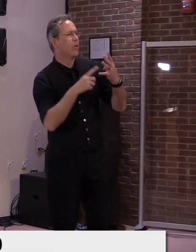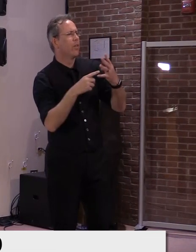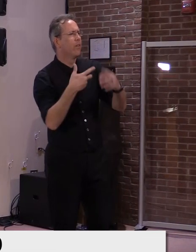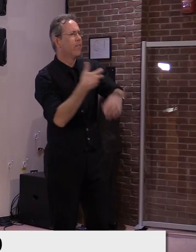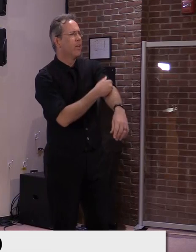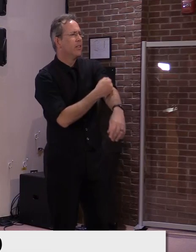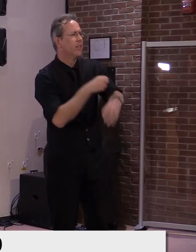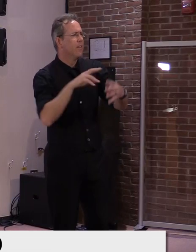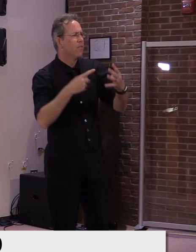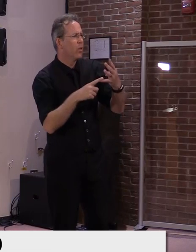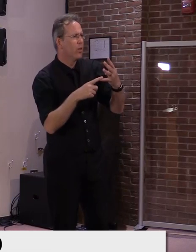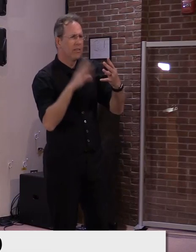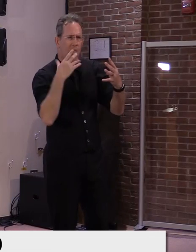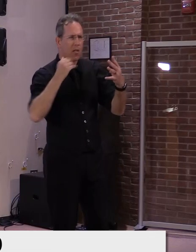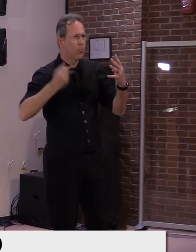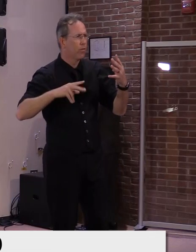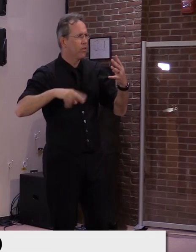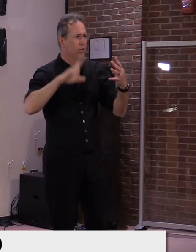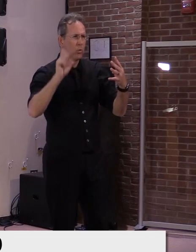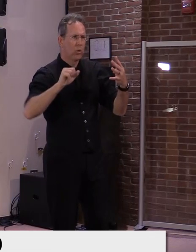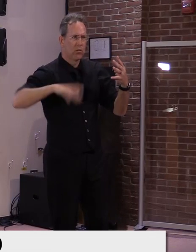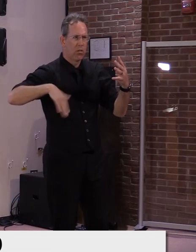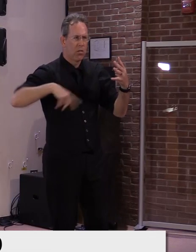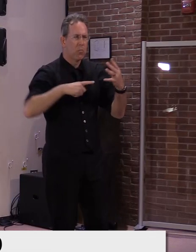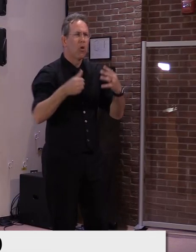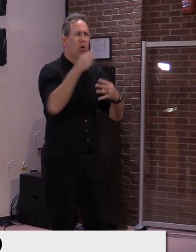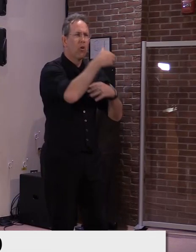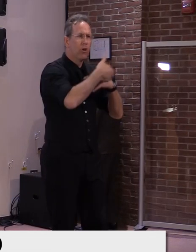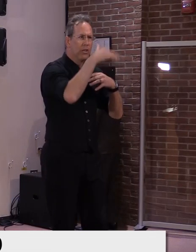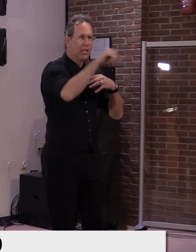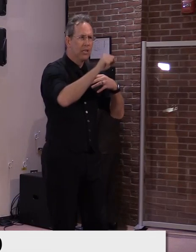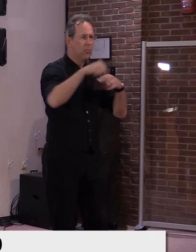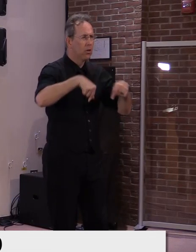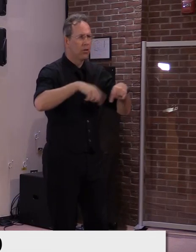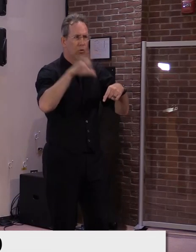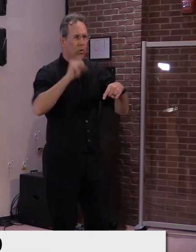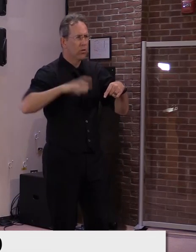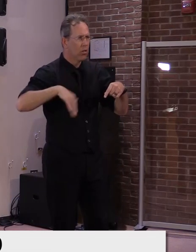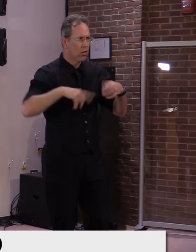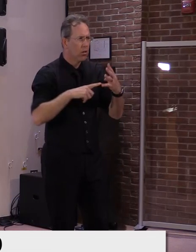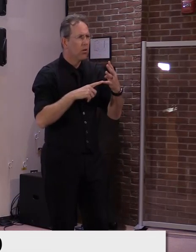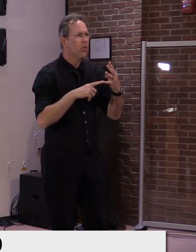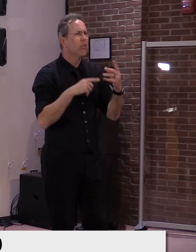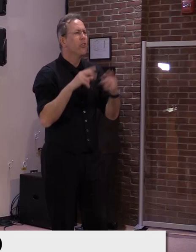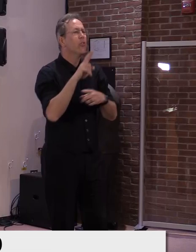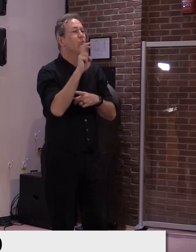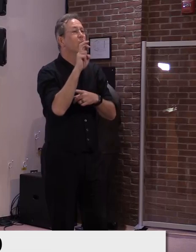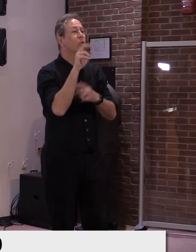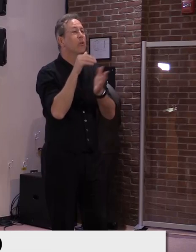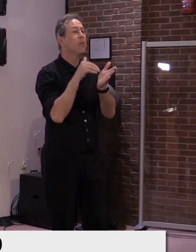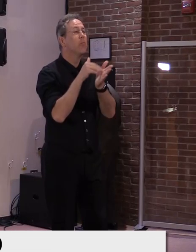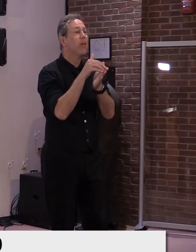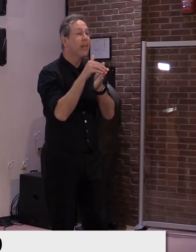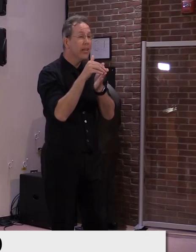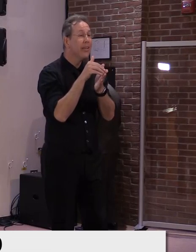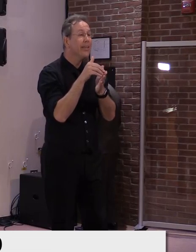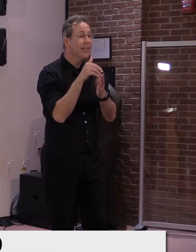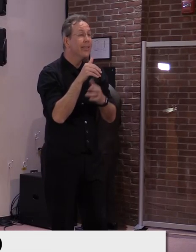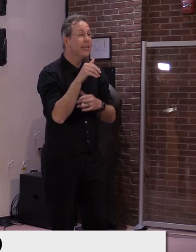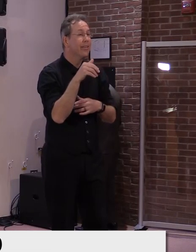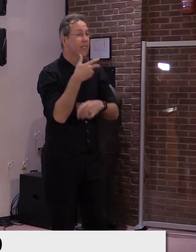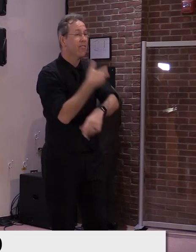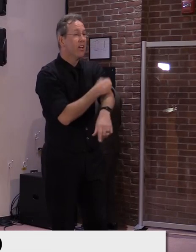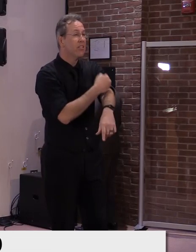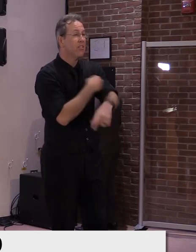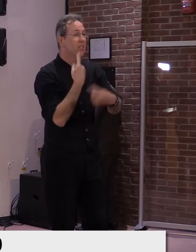has been administered about 200 million times elsewhere in the world, and at least, you know,